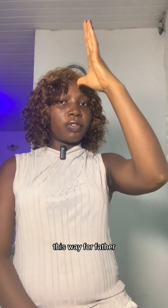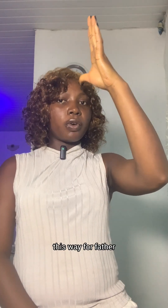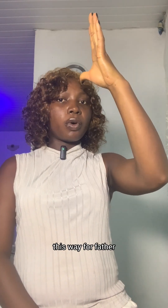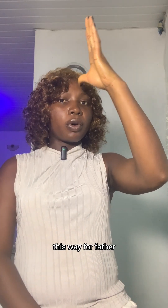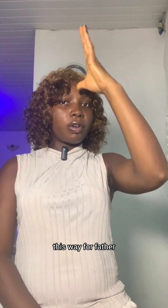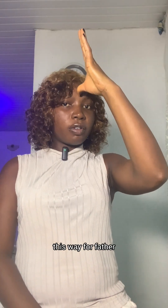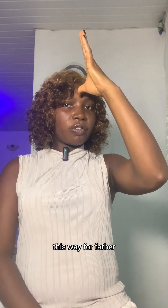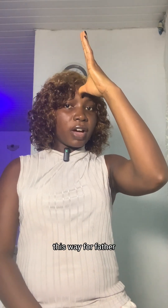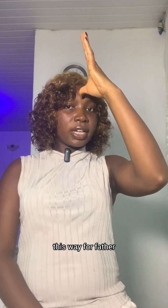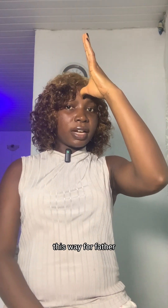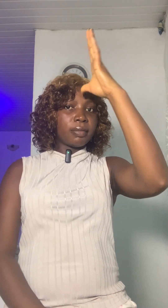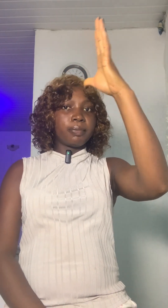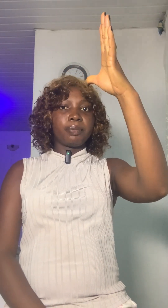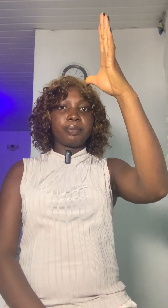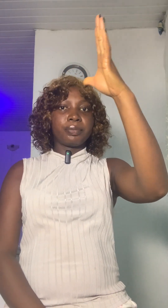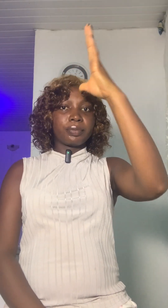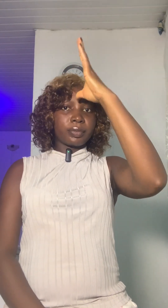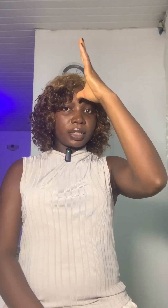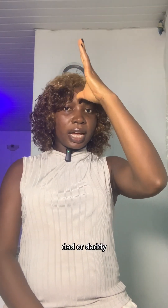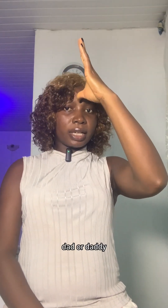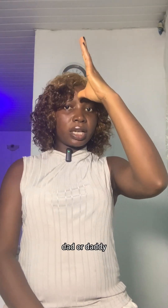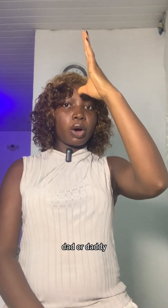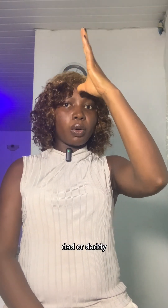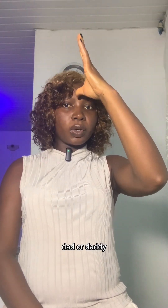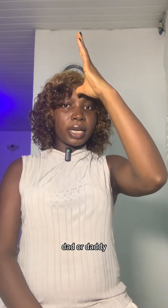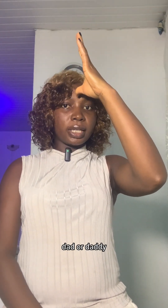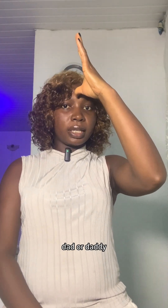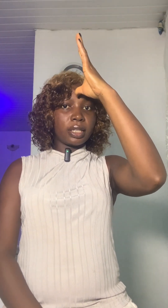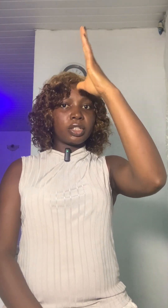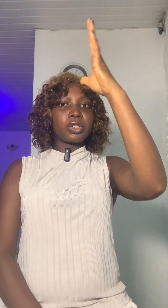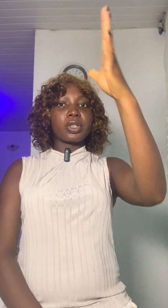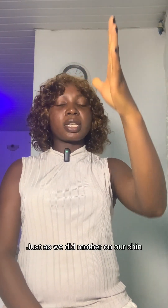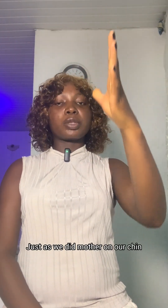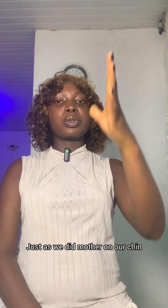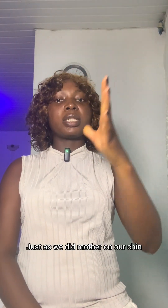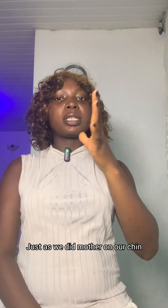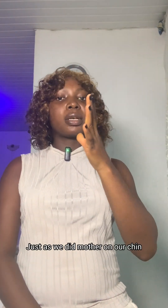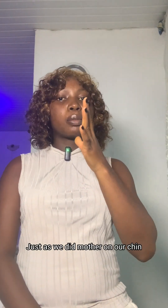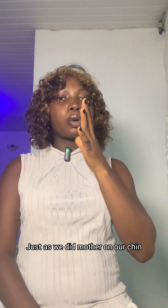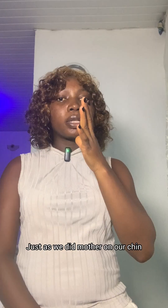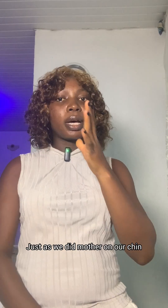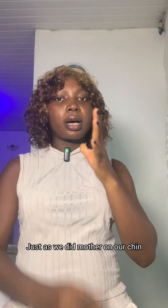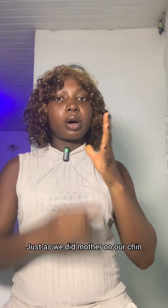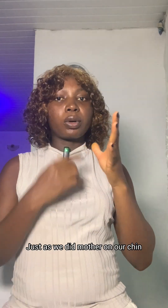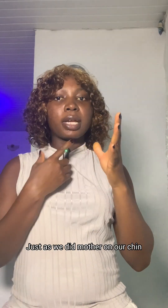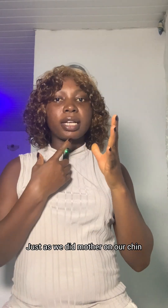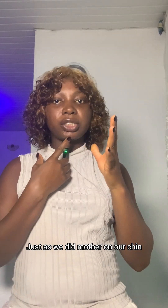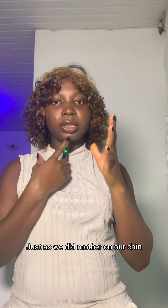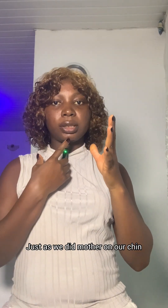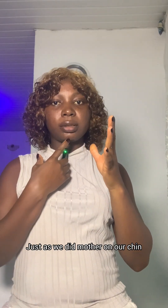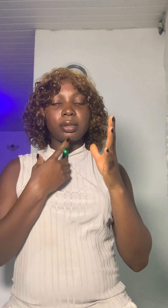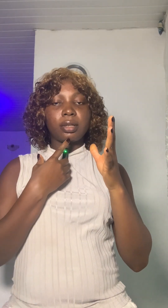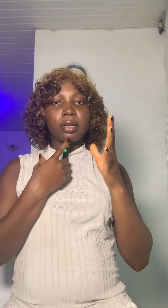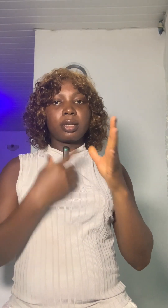for father, dad, or daddy, just as we did mother on our chin.